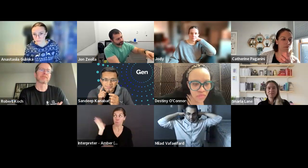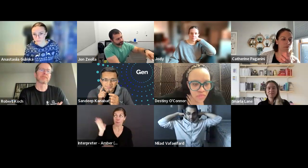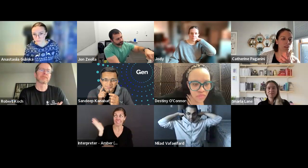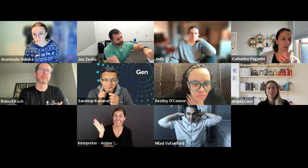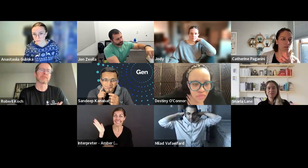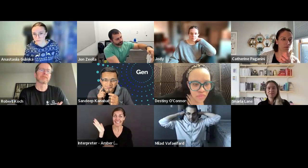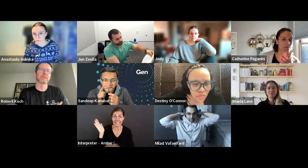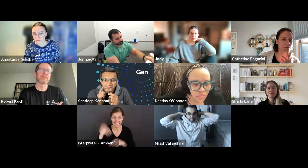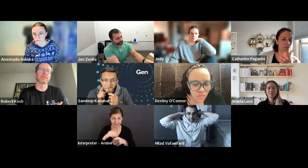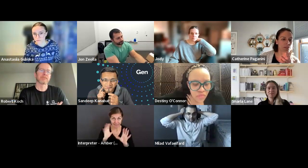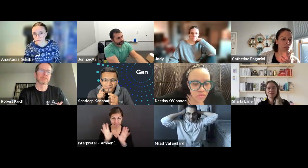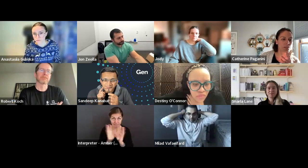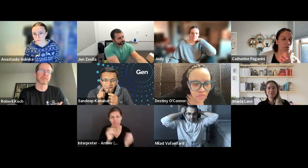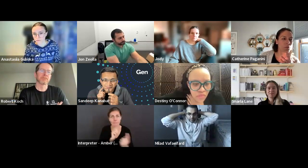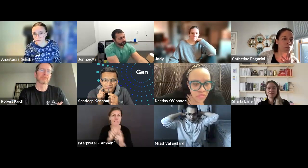present?